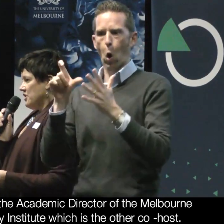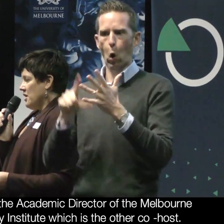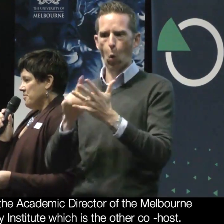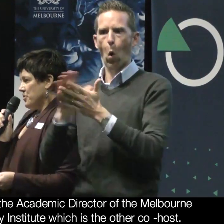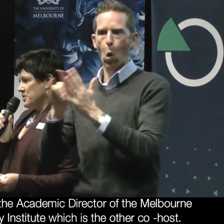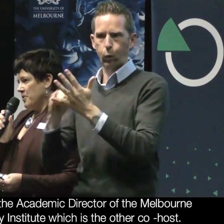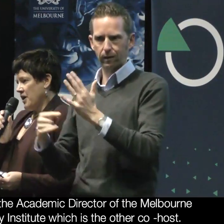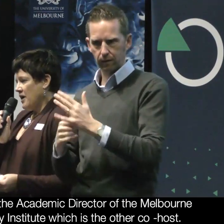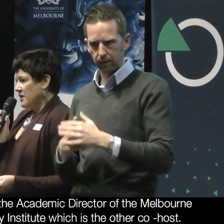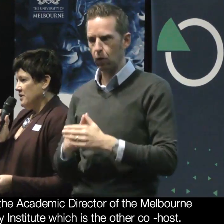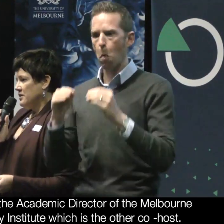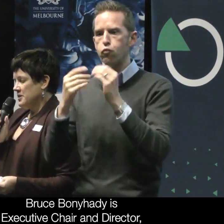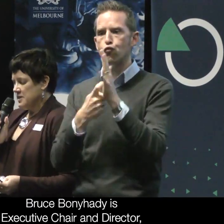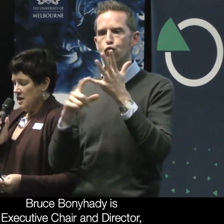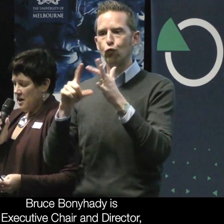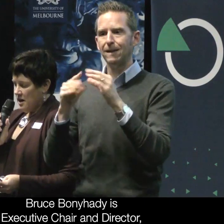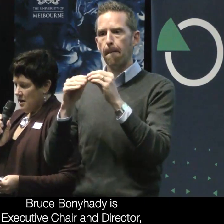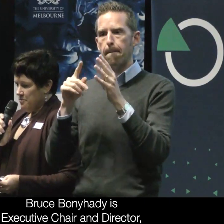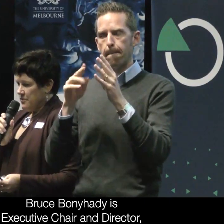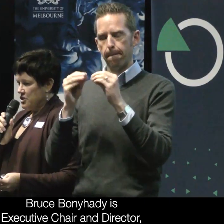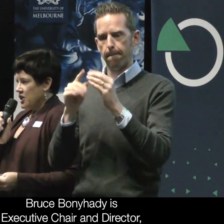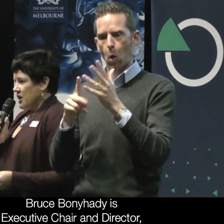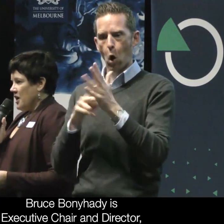which Bruce Bonahaddy is